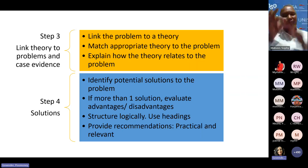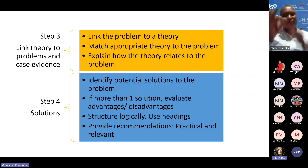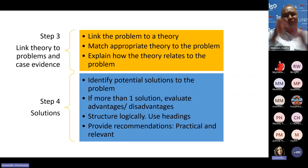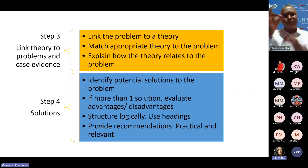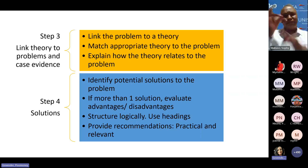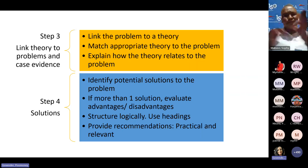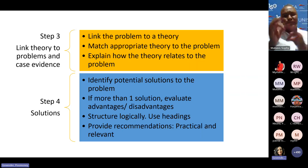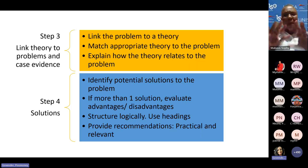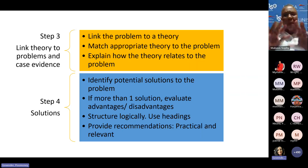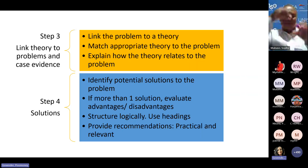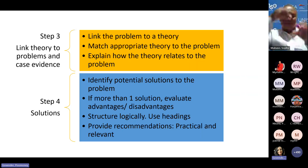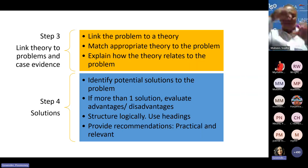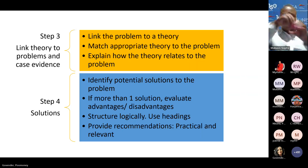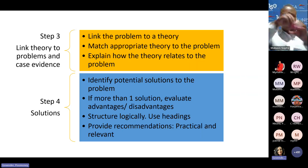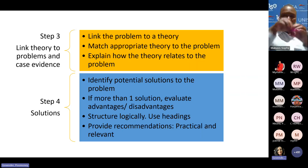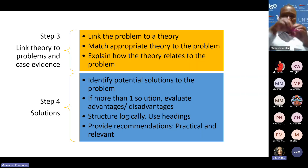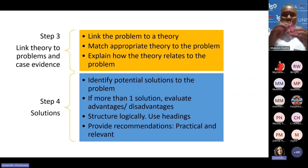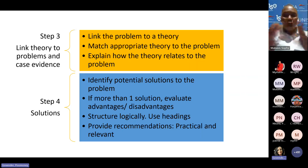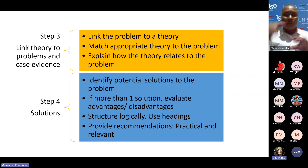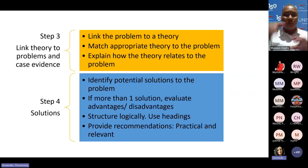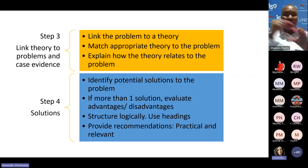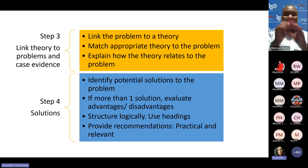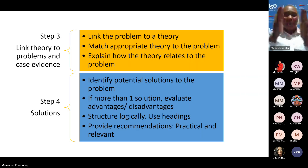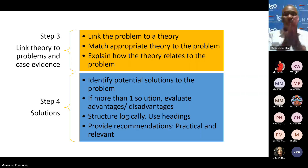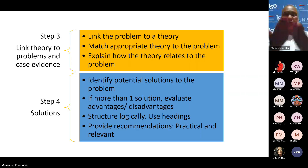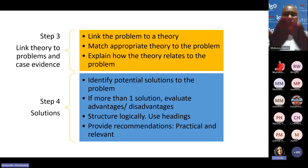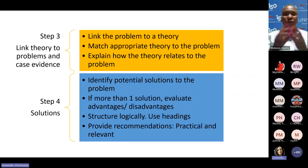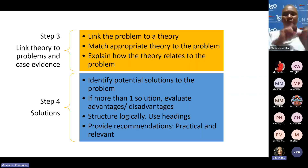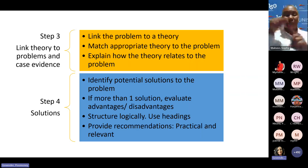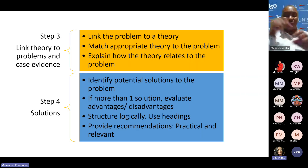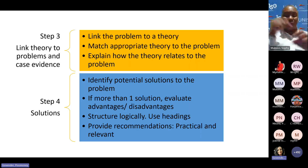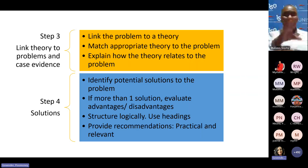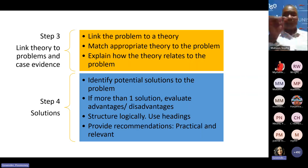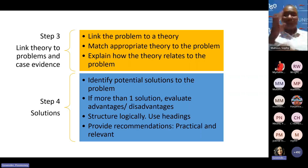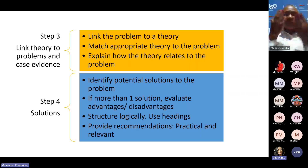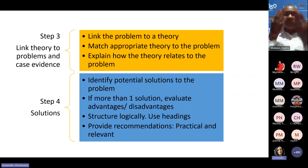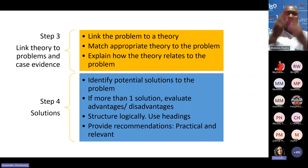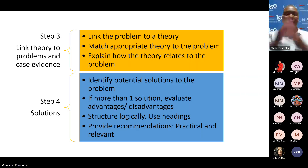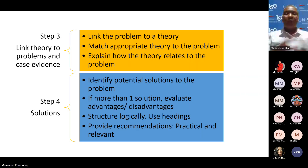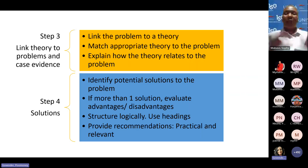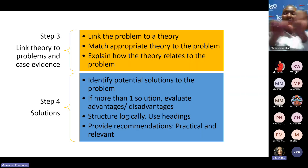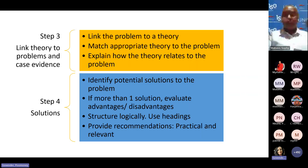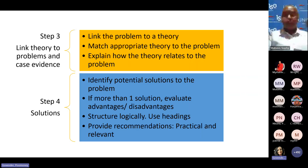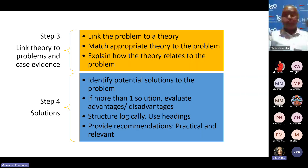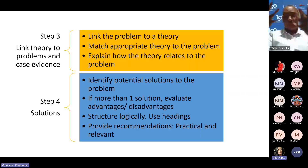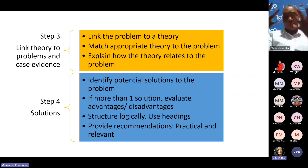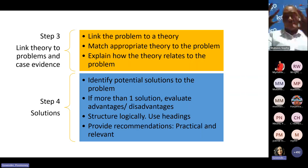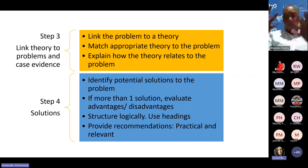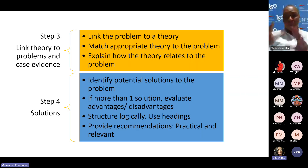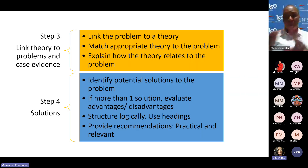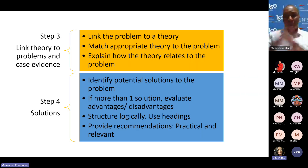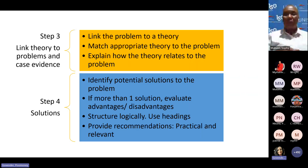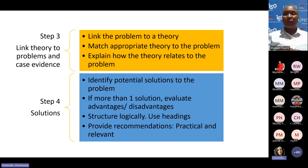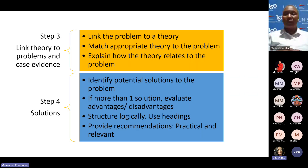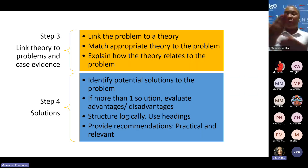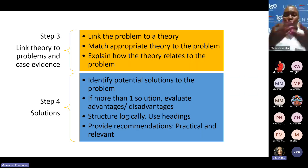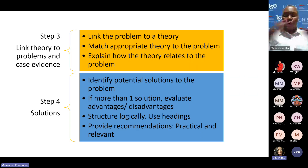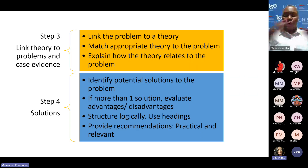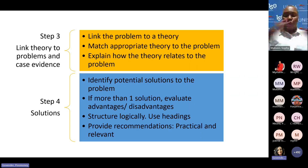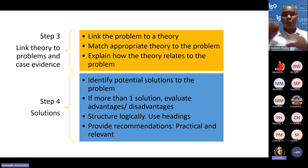material speaks to this case study. Identify potential solutions to the